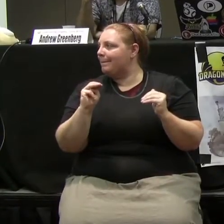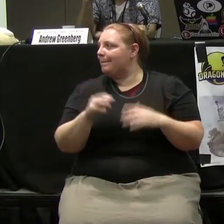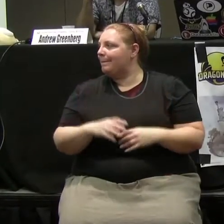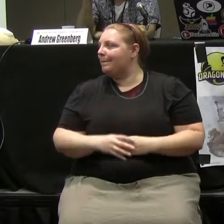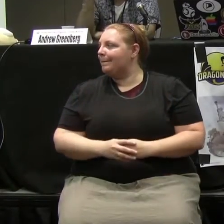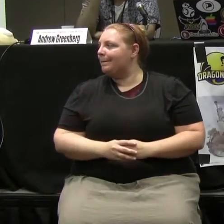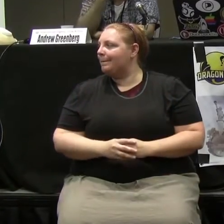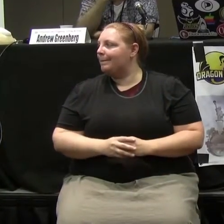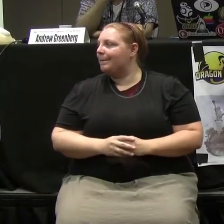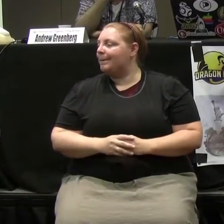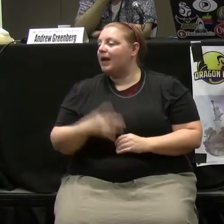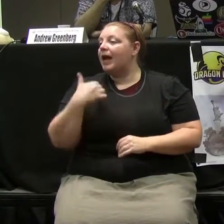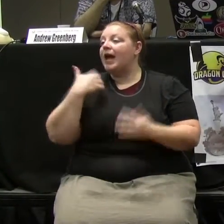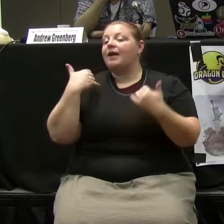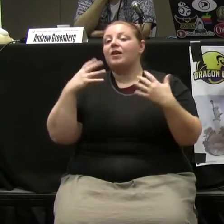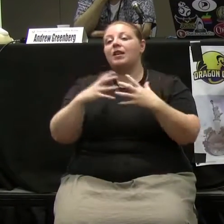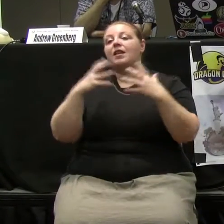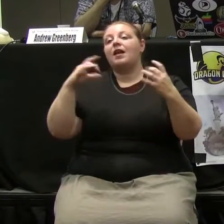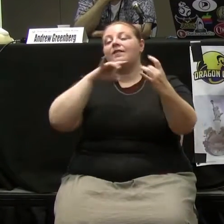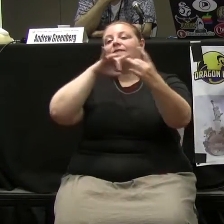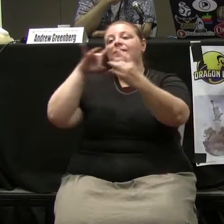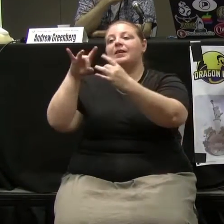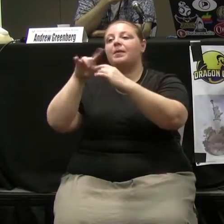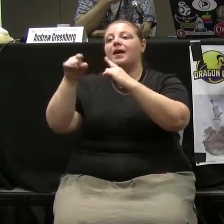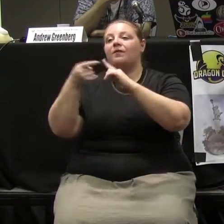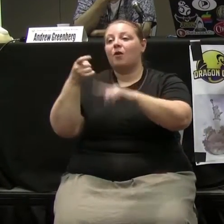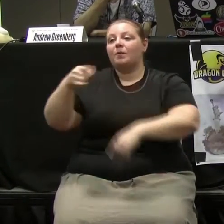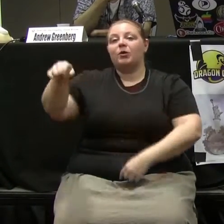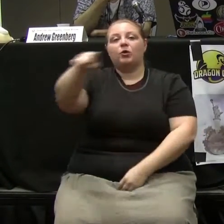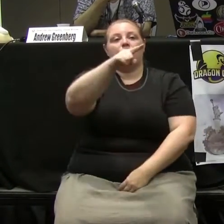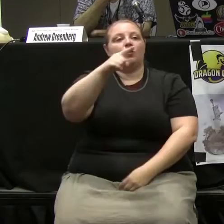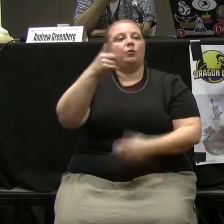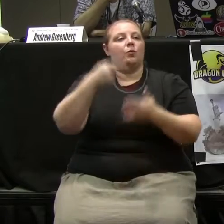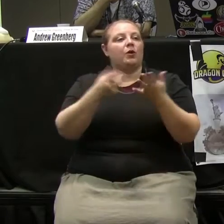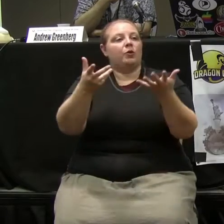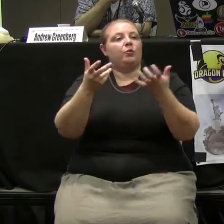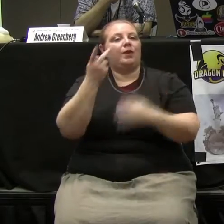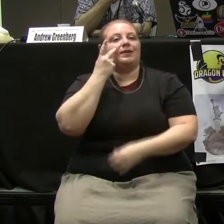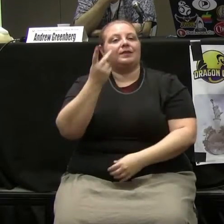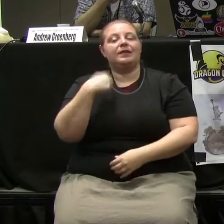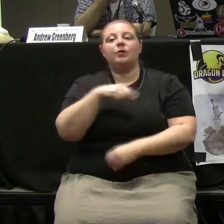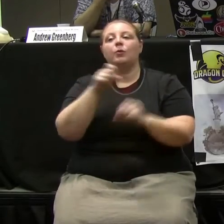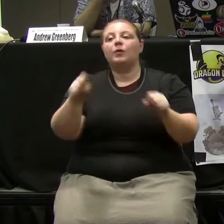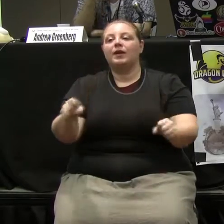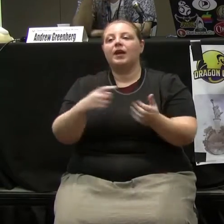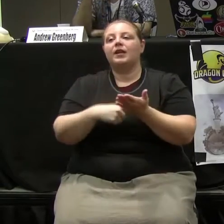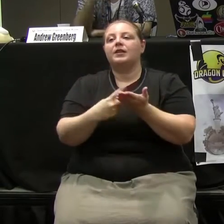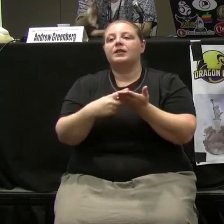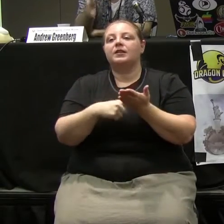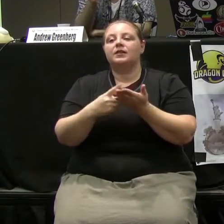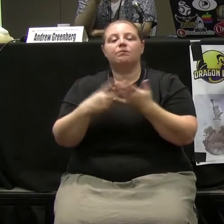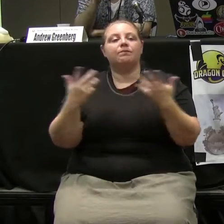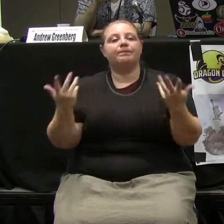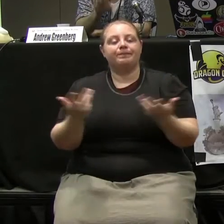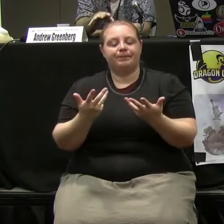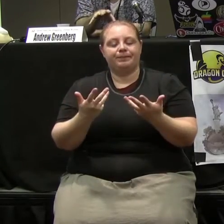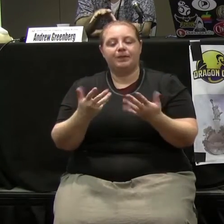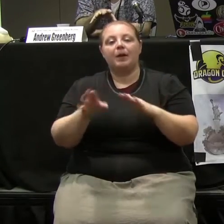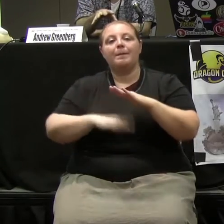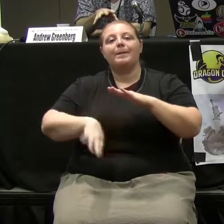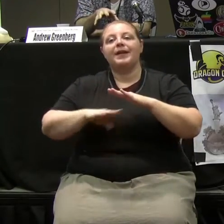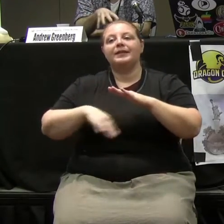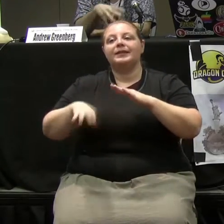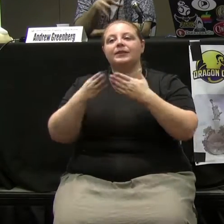kind of like interactive panels. We get a lot of feedback from the audience, what they would like to see. In this, we can talk very much about the basics of